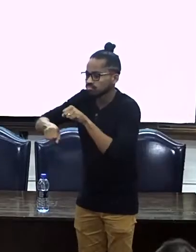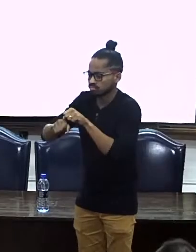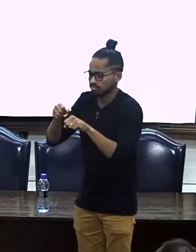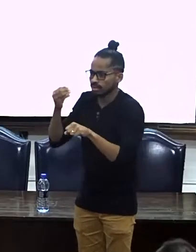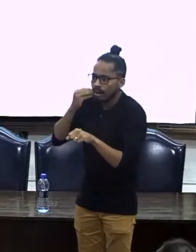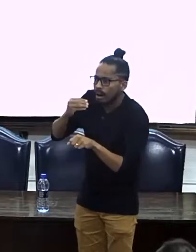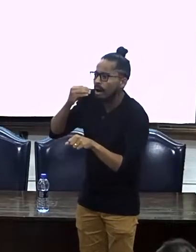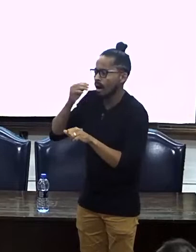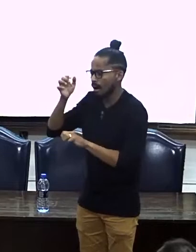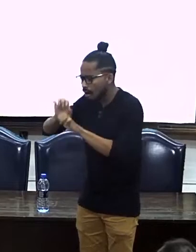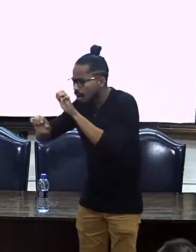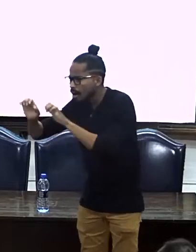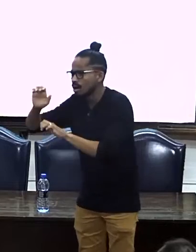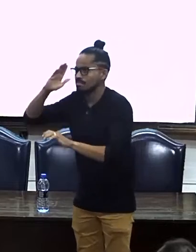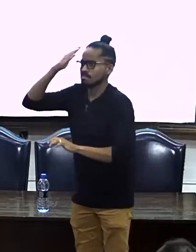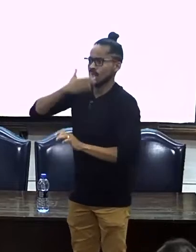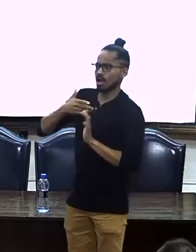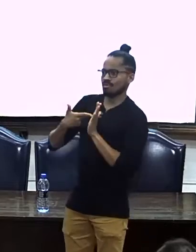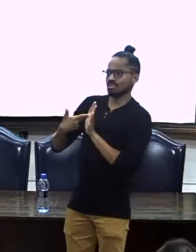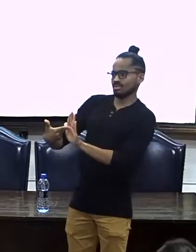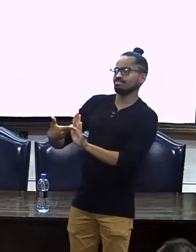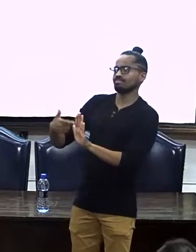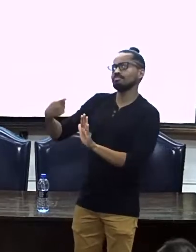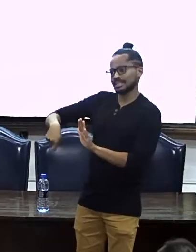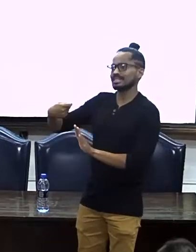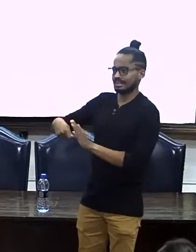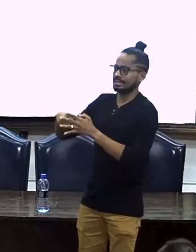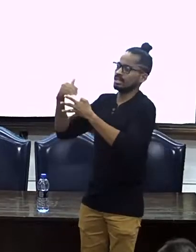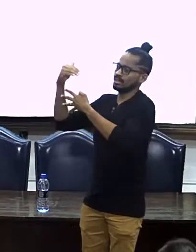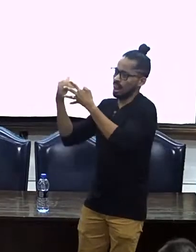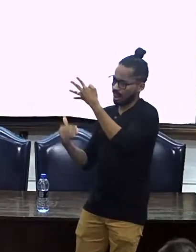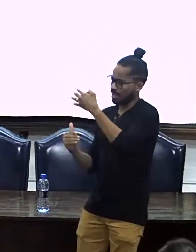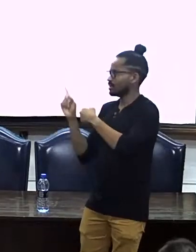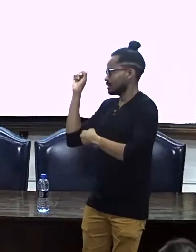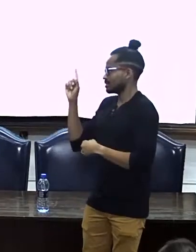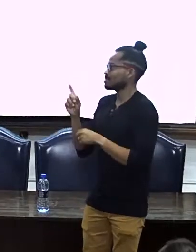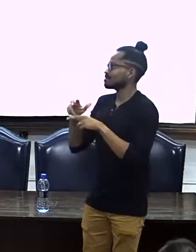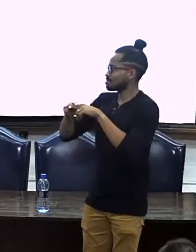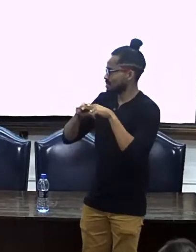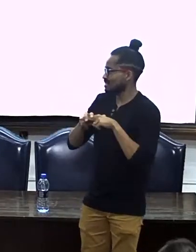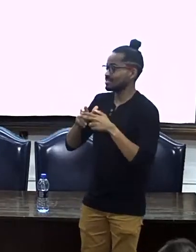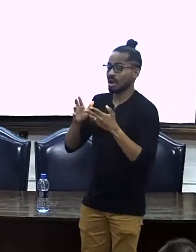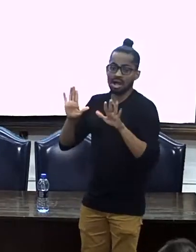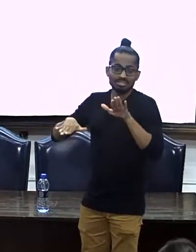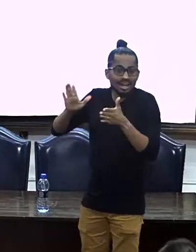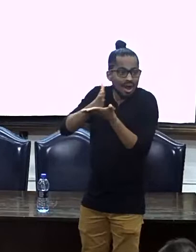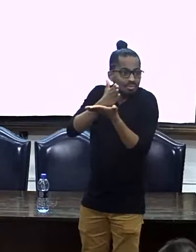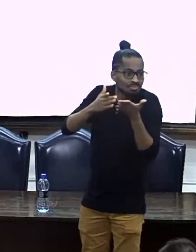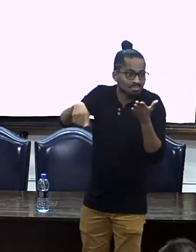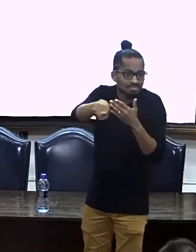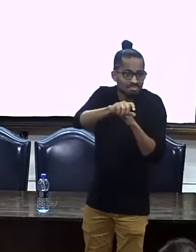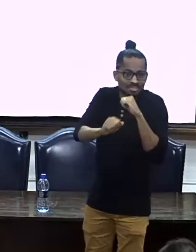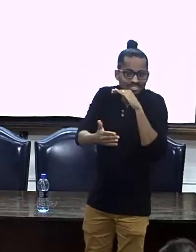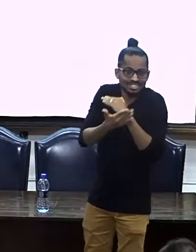this is what I'm trying to do, and that's why I'm talking, to hope that maybe you will help me test them.